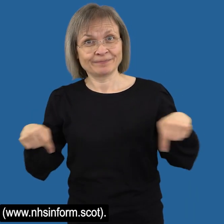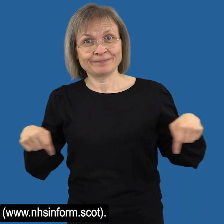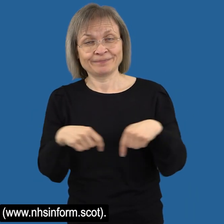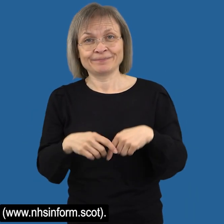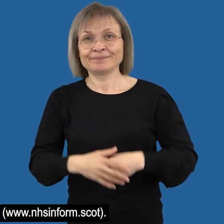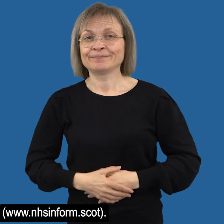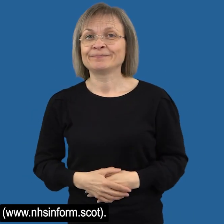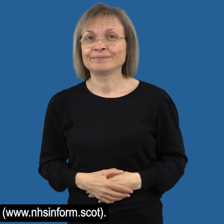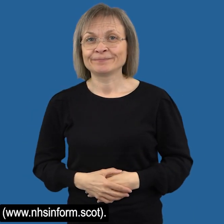www.nhsinform.scot.